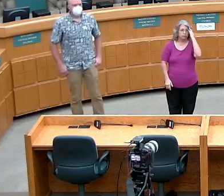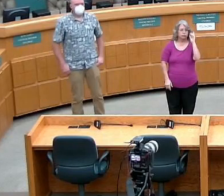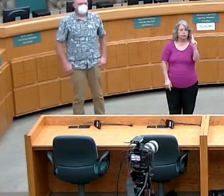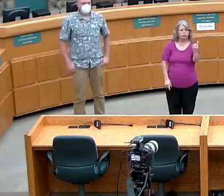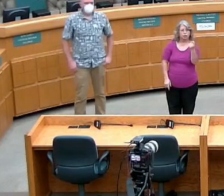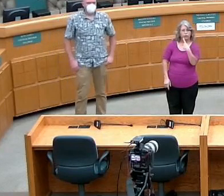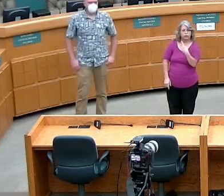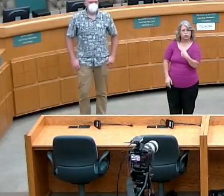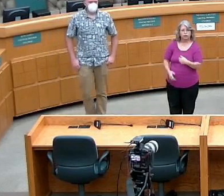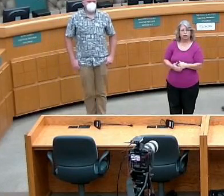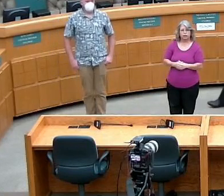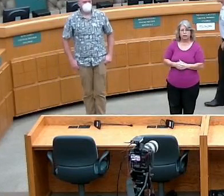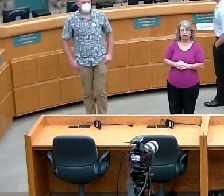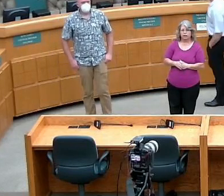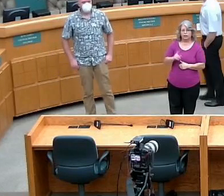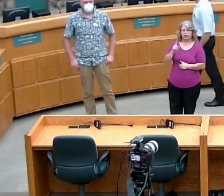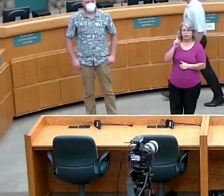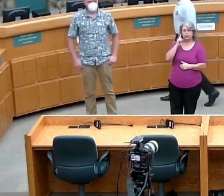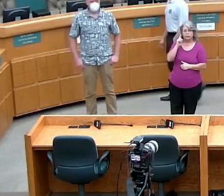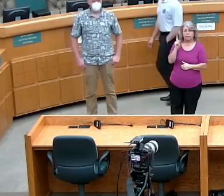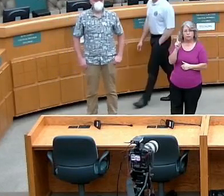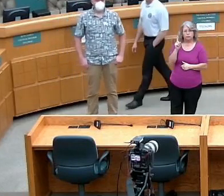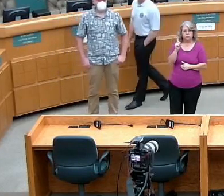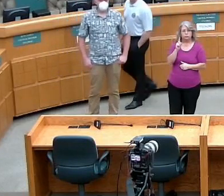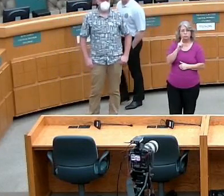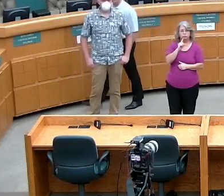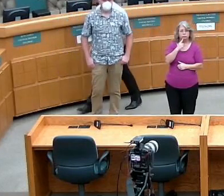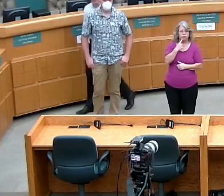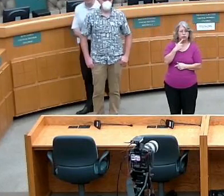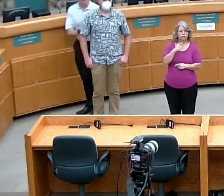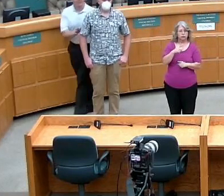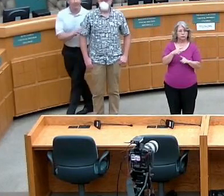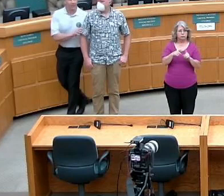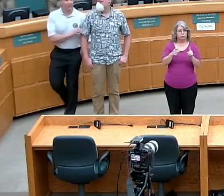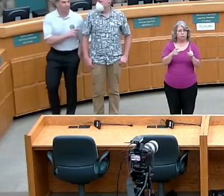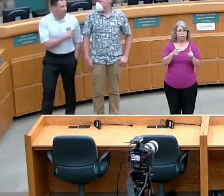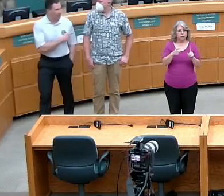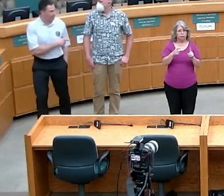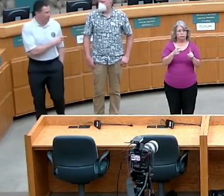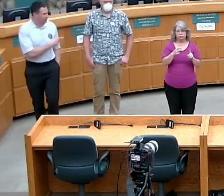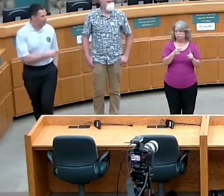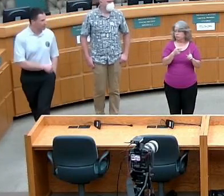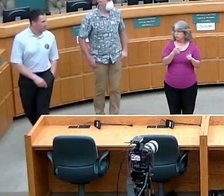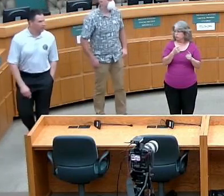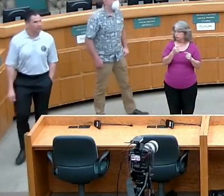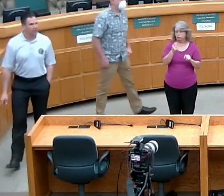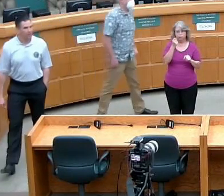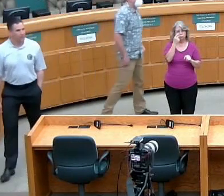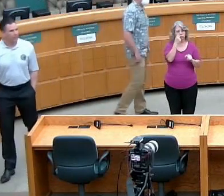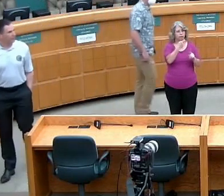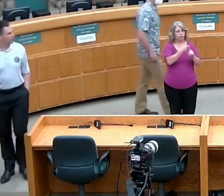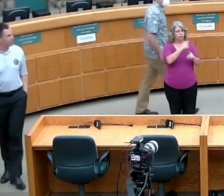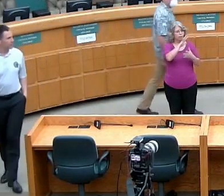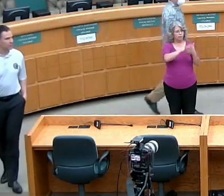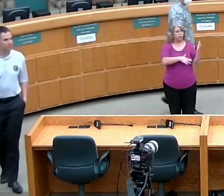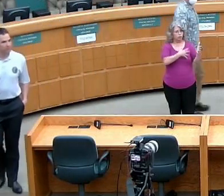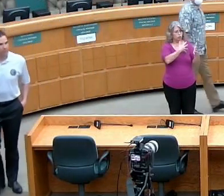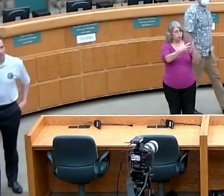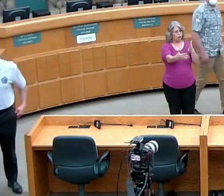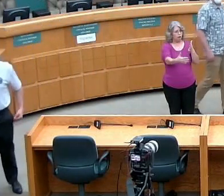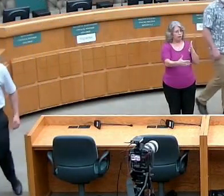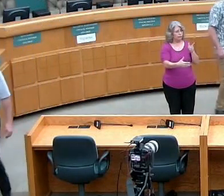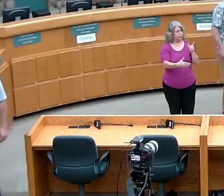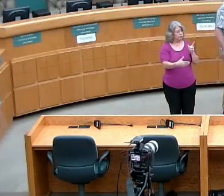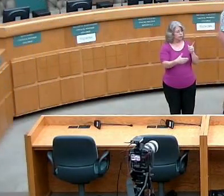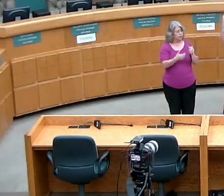It sounds kind of dire, but I'm drawing from the graphs and whatnot. Best case scenario with social